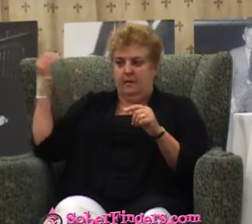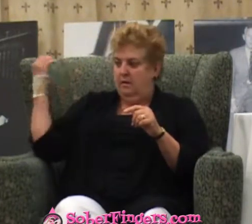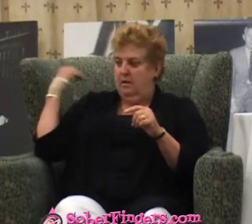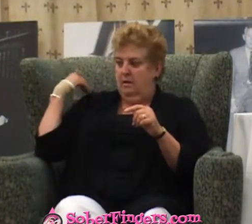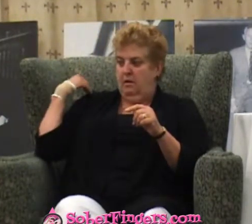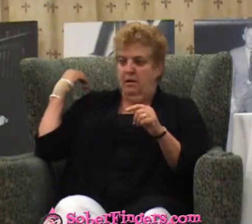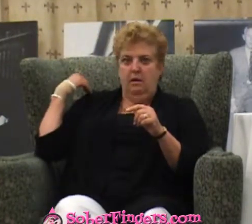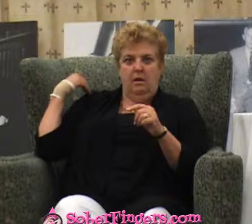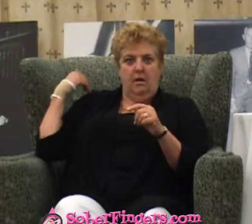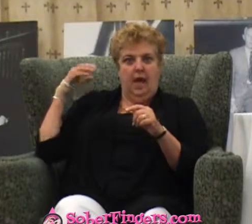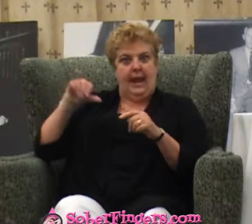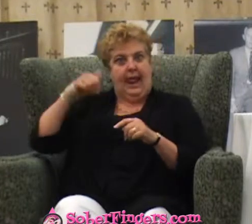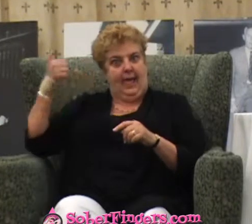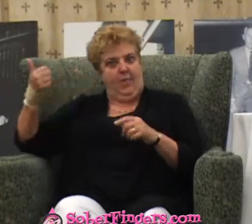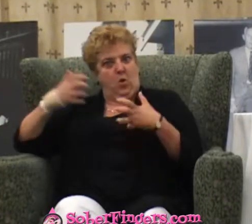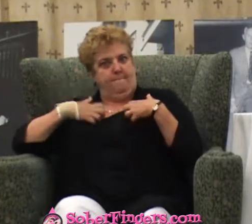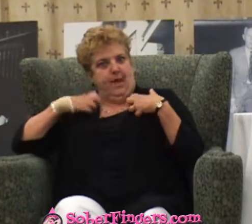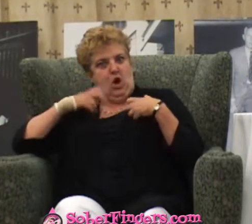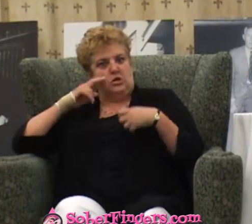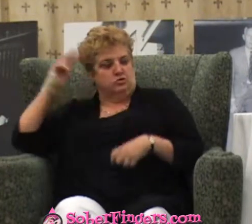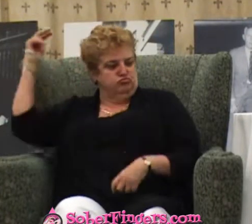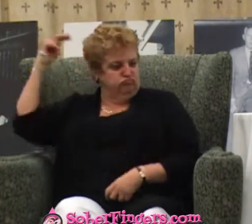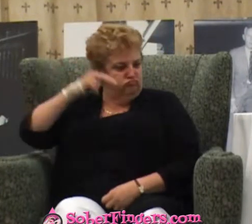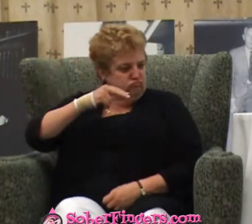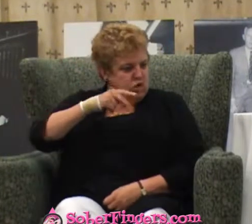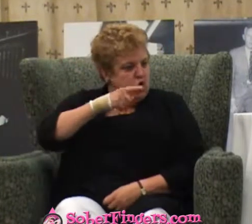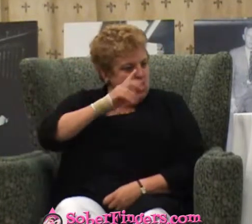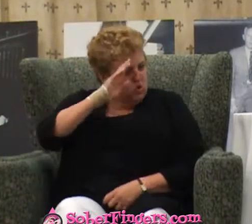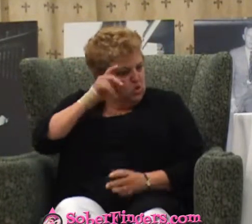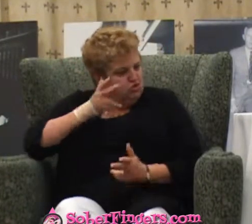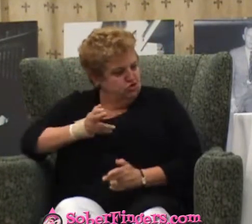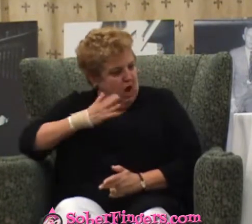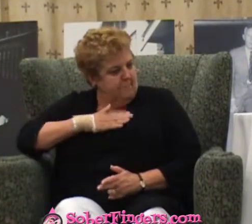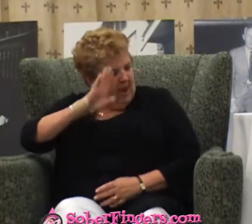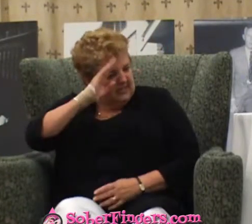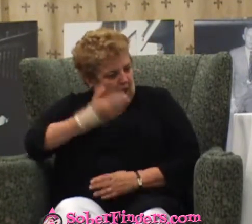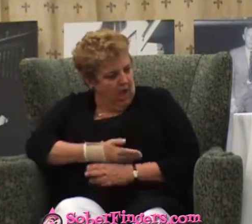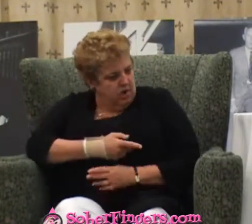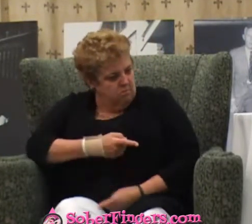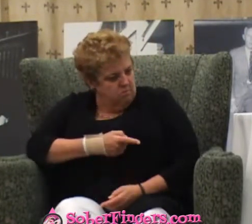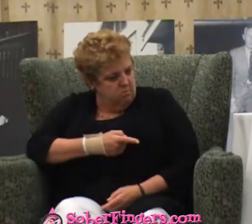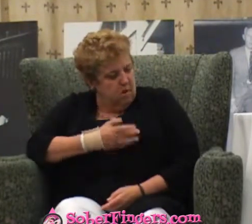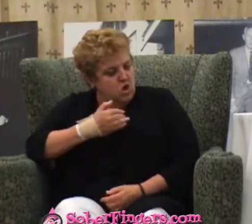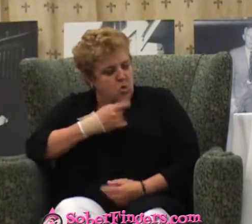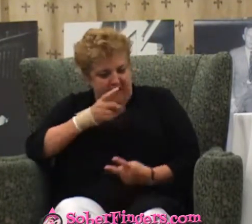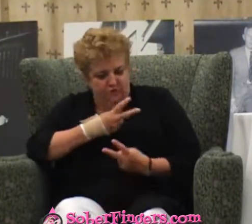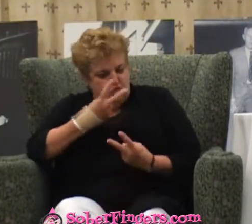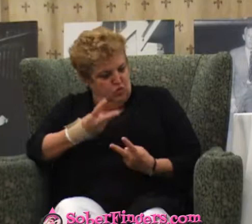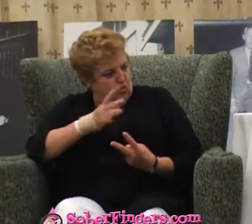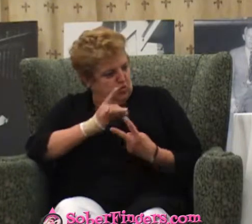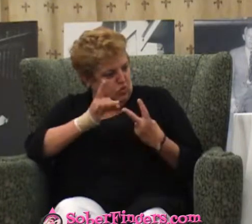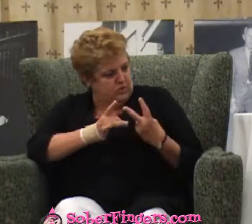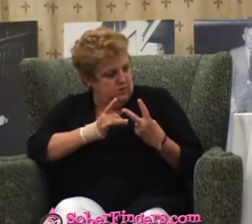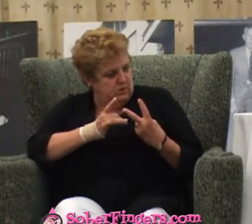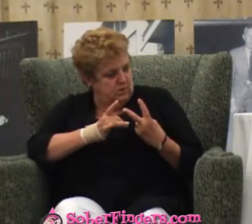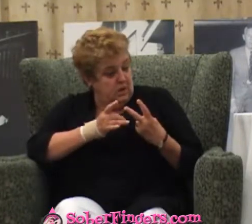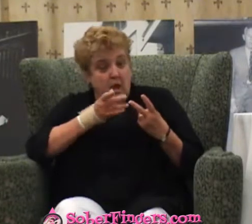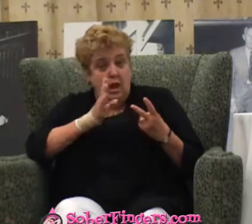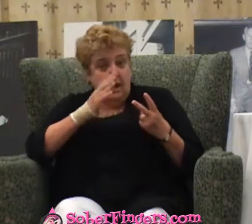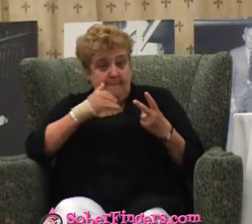the bear says, you just shot my son. You got two choices. Either let me have my way with you, or I'm